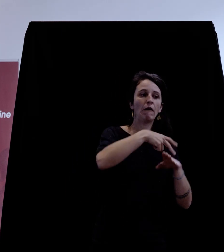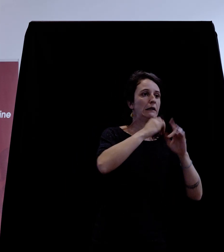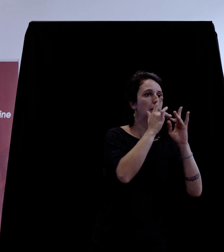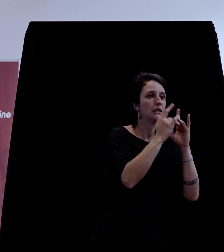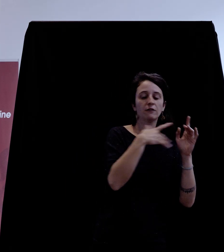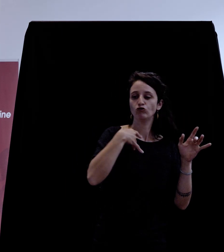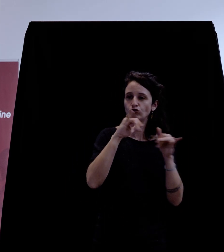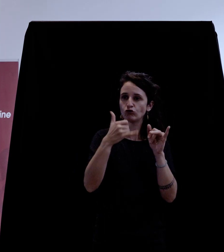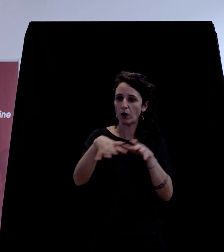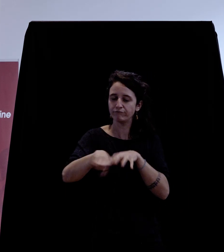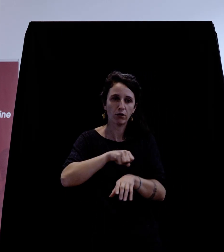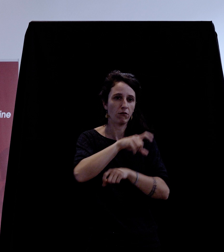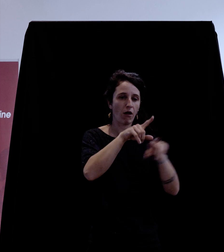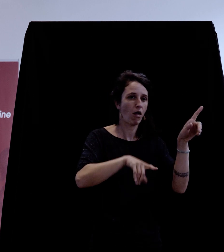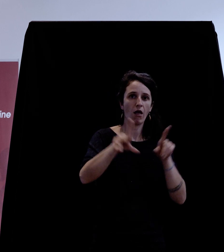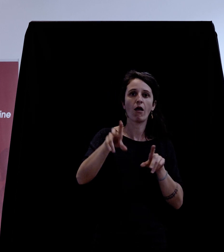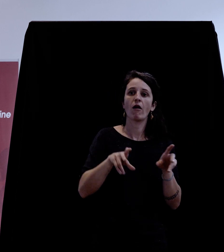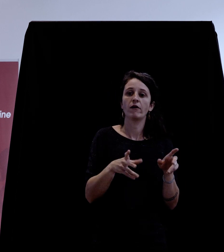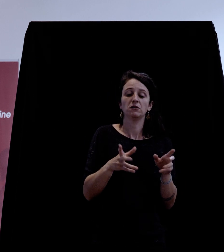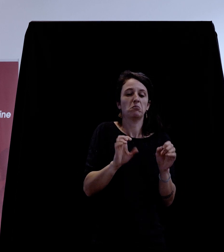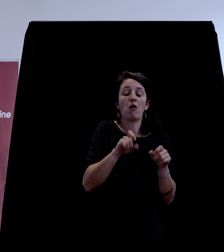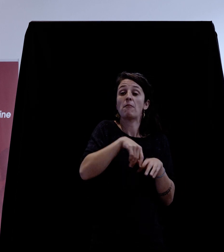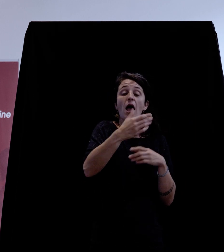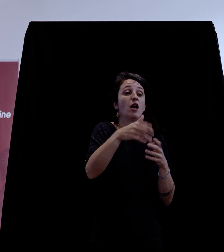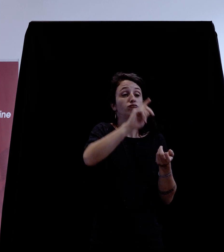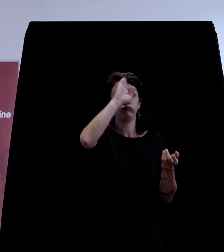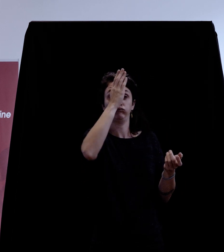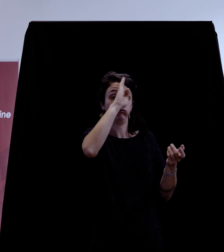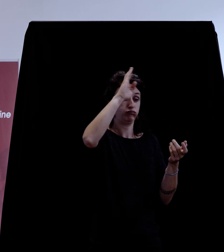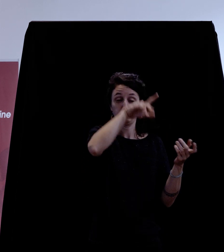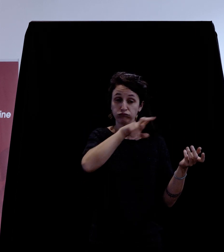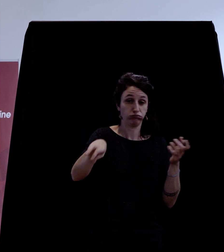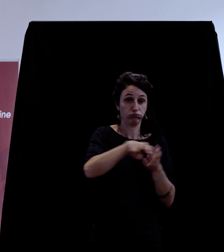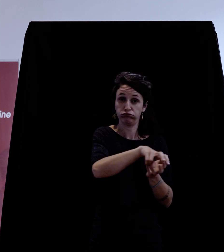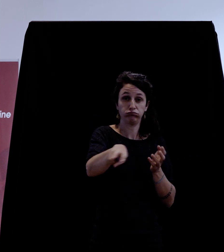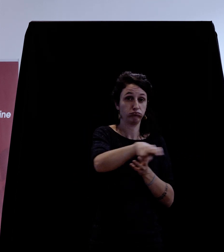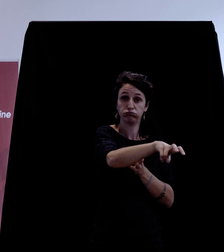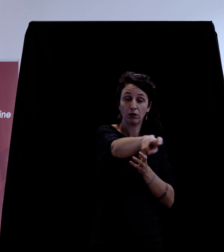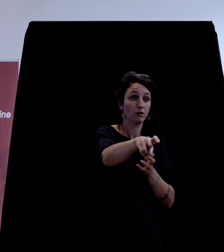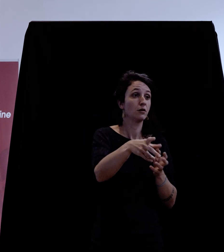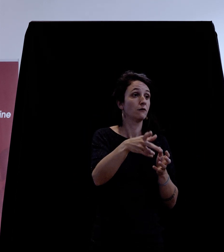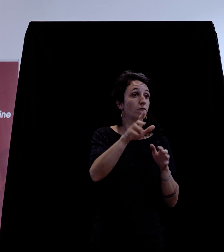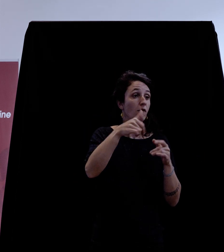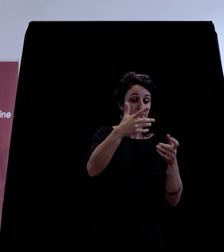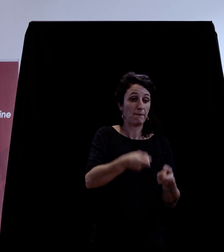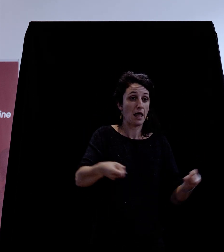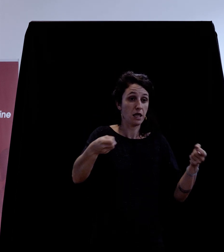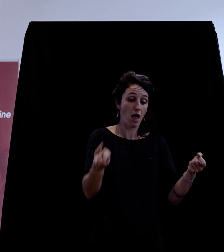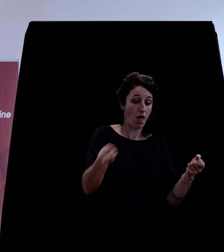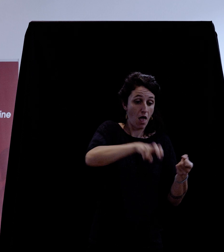and tries stuff. And then he's got a basket of different toys. He's trying one, trying another, trying the other. We've learned